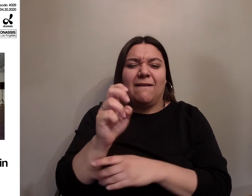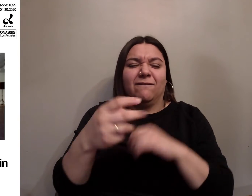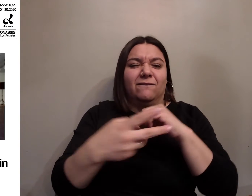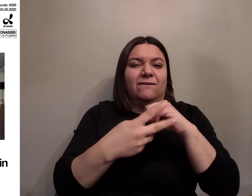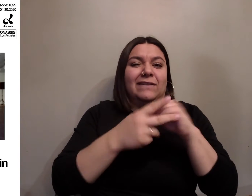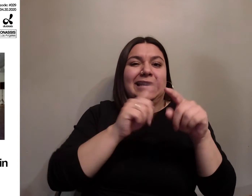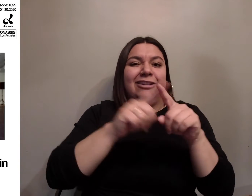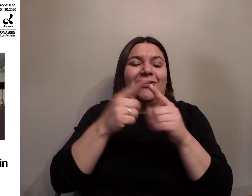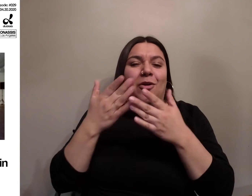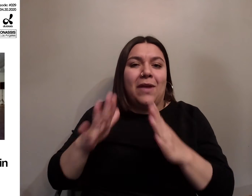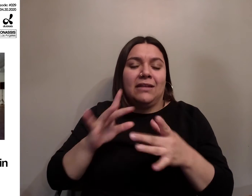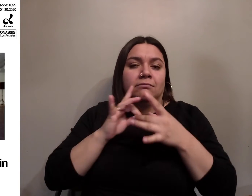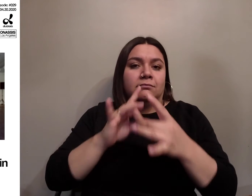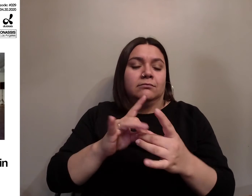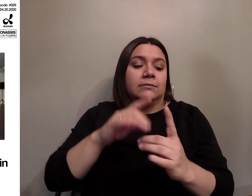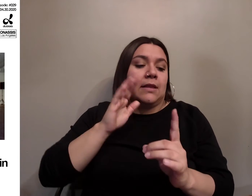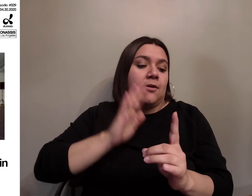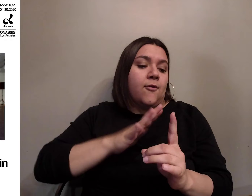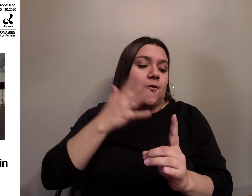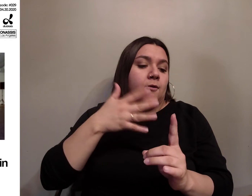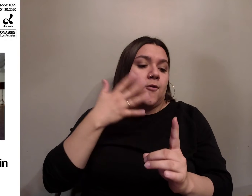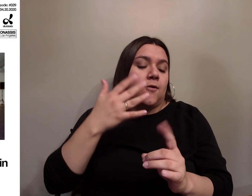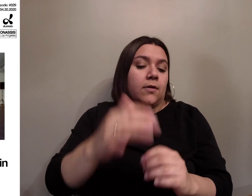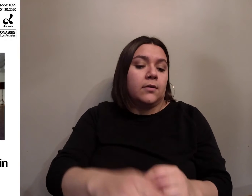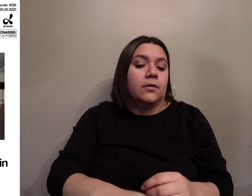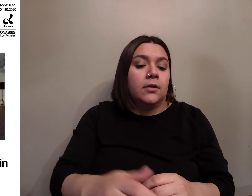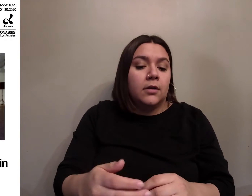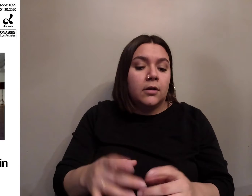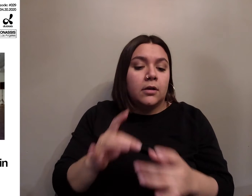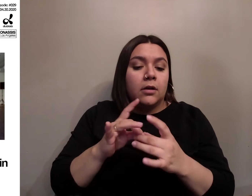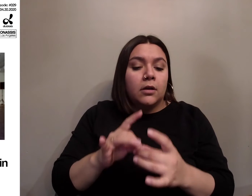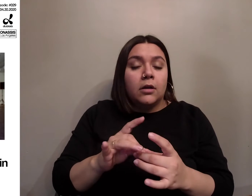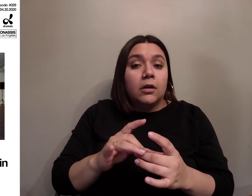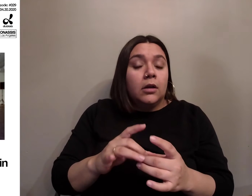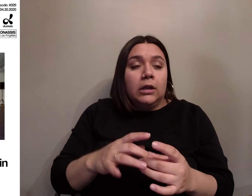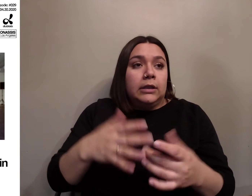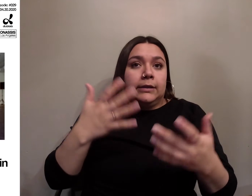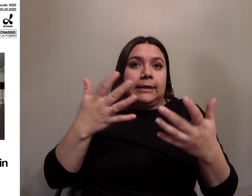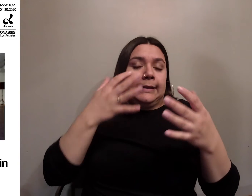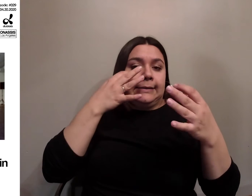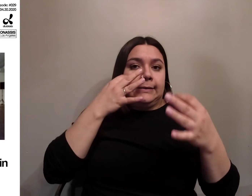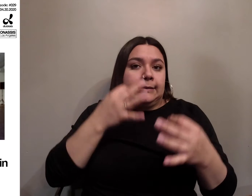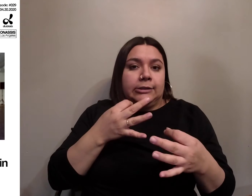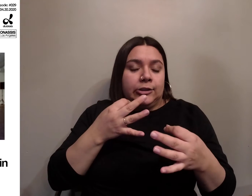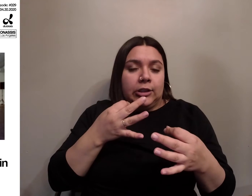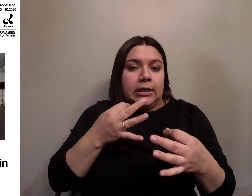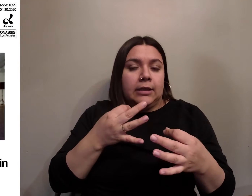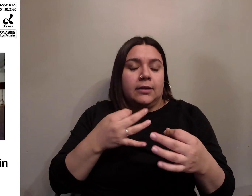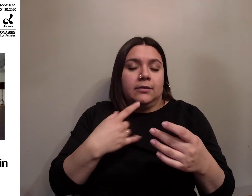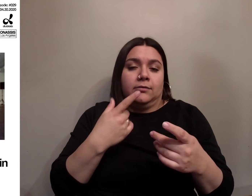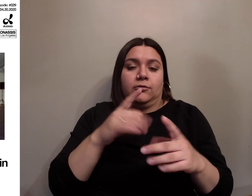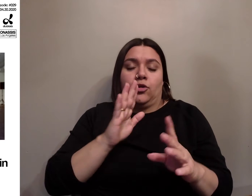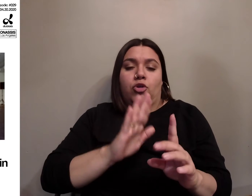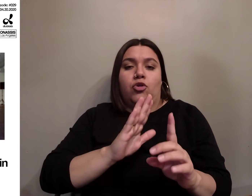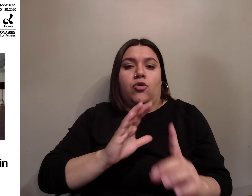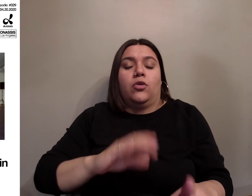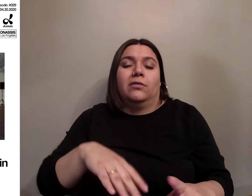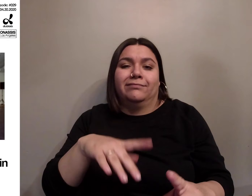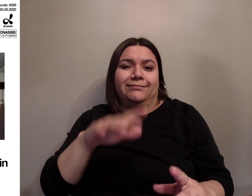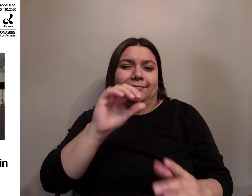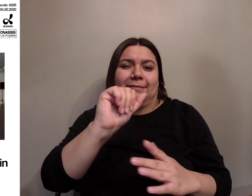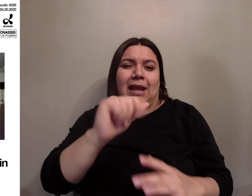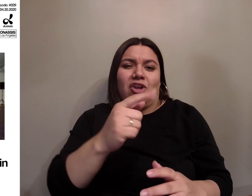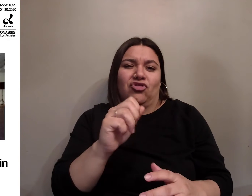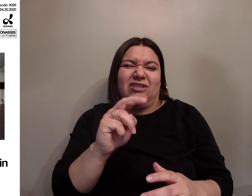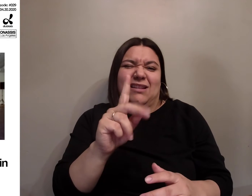Or focus. You mentioned earlier on Donna Haraway, a name I really haven't heard for such a long time, but